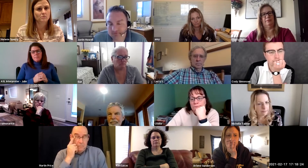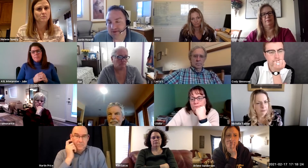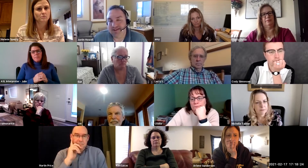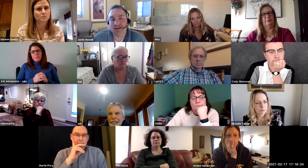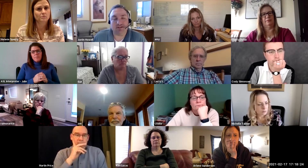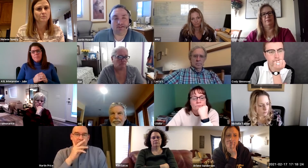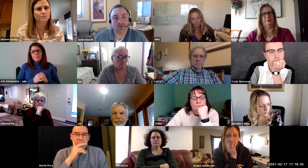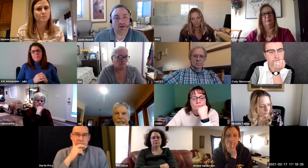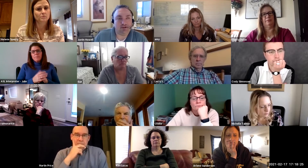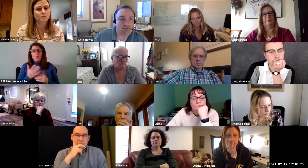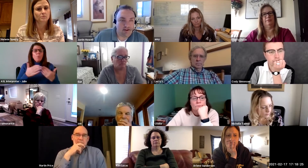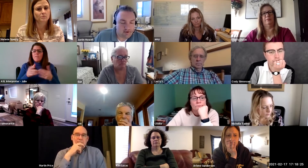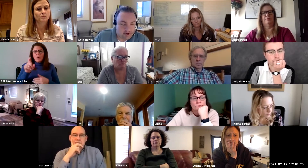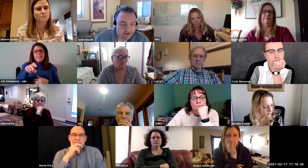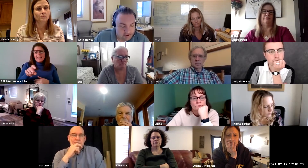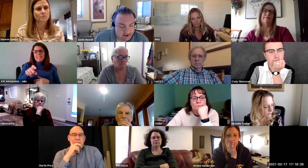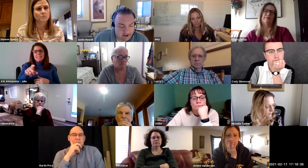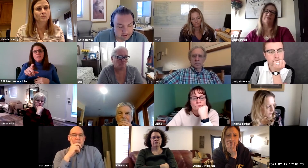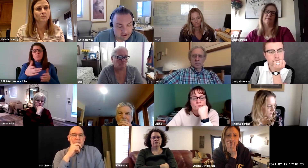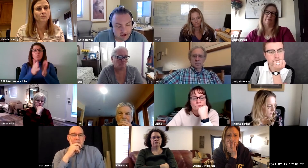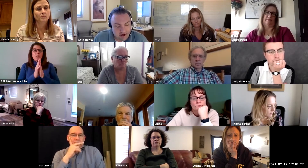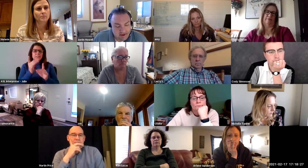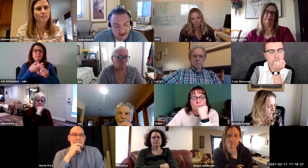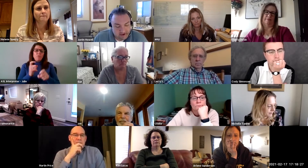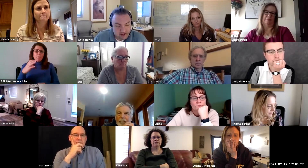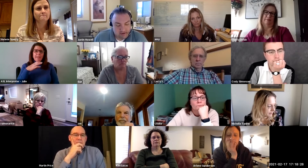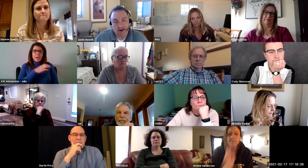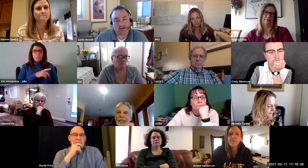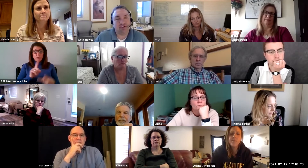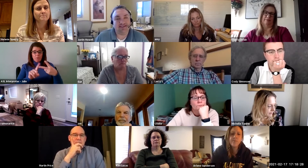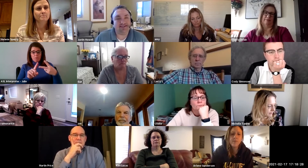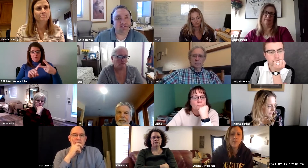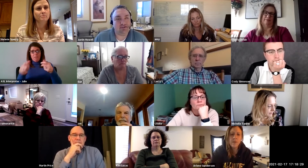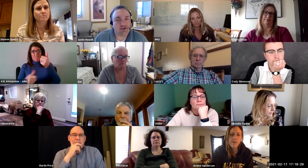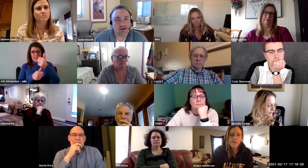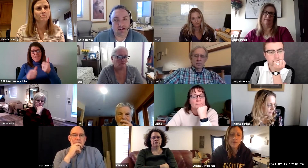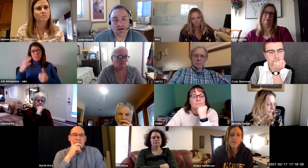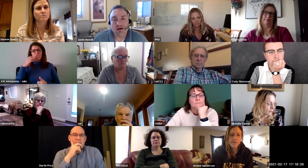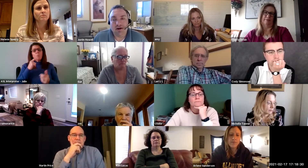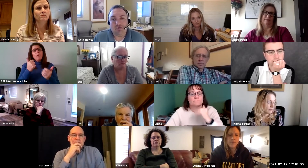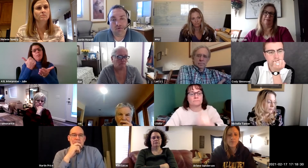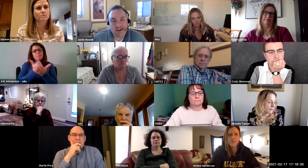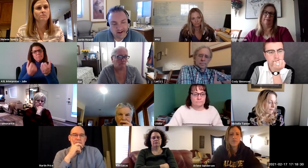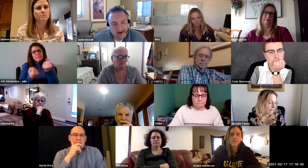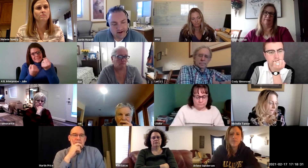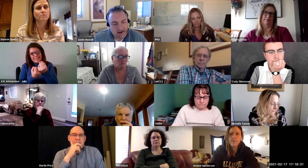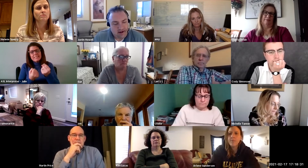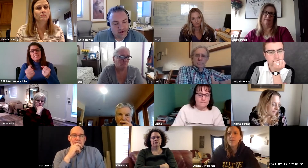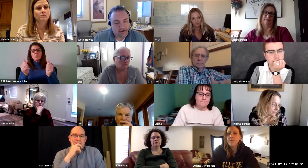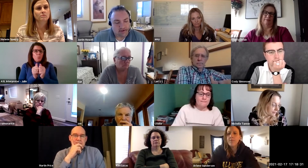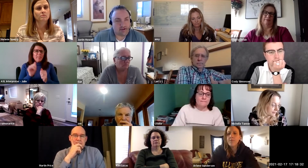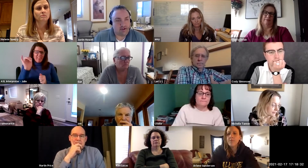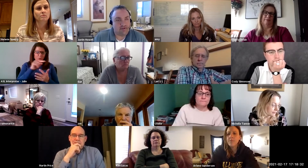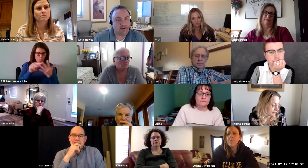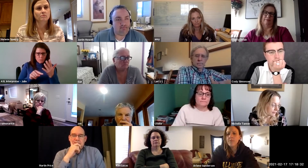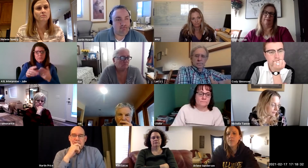other needs that are requested by the council. The vice chair basically assists the chair with that